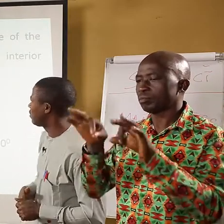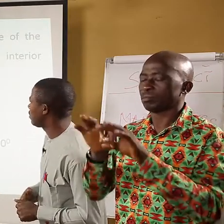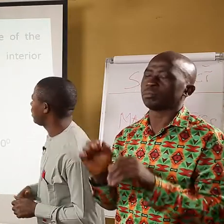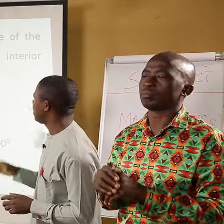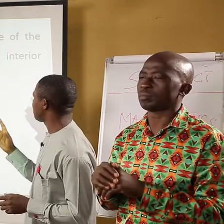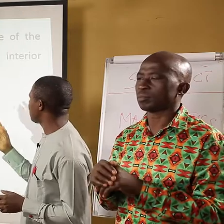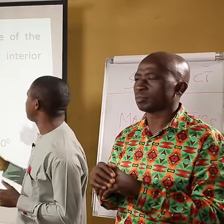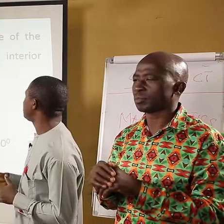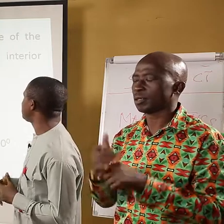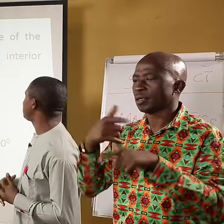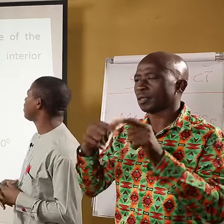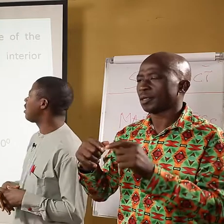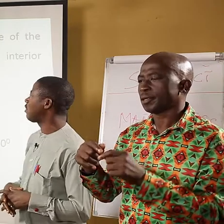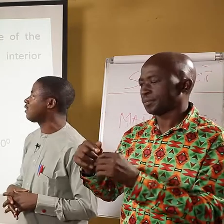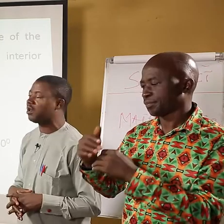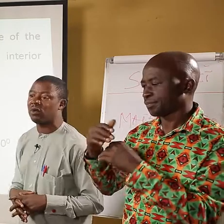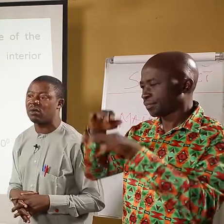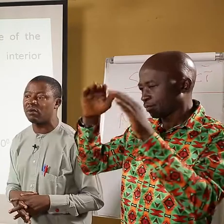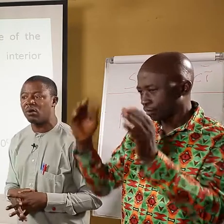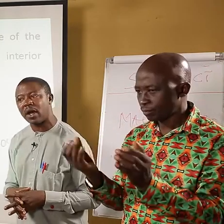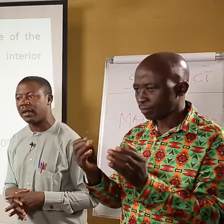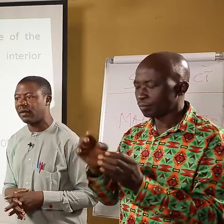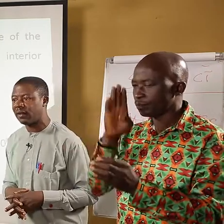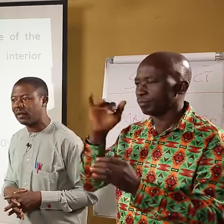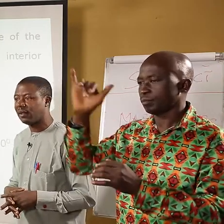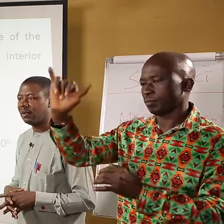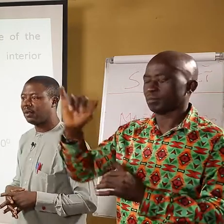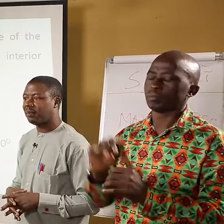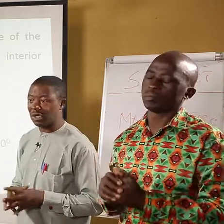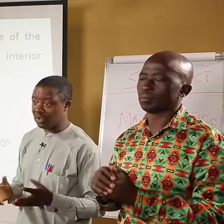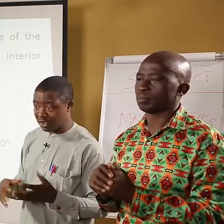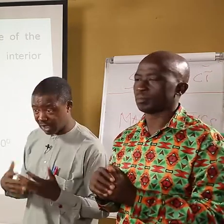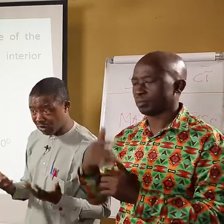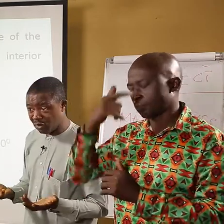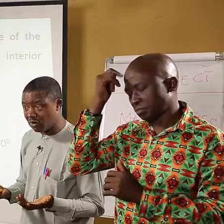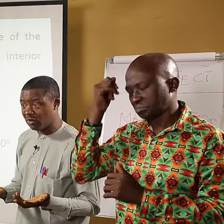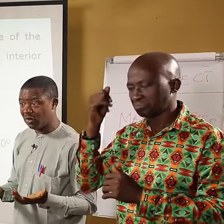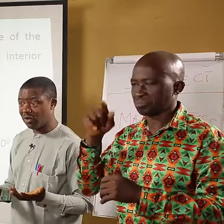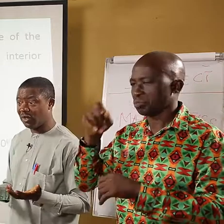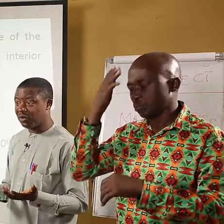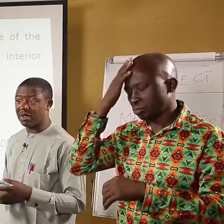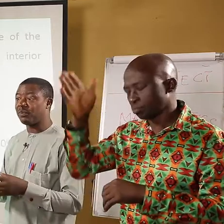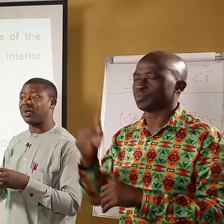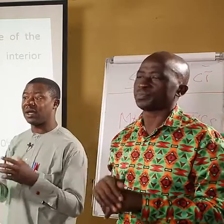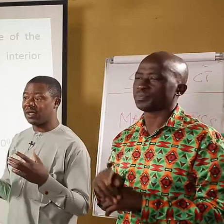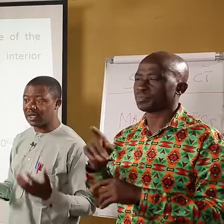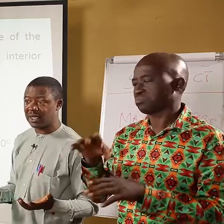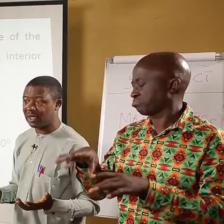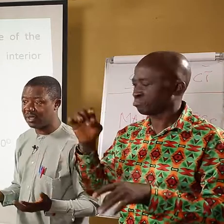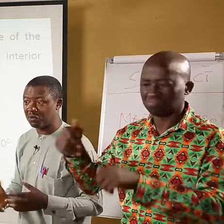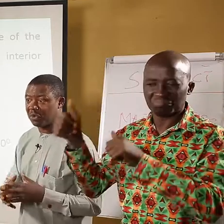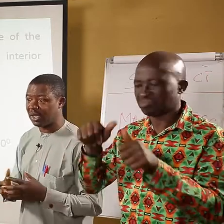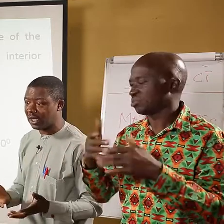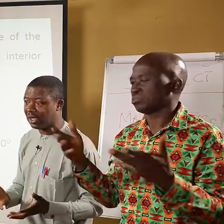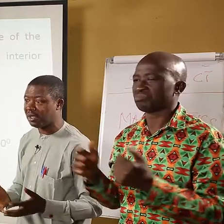some values. Let the size of each exterior angle of the polygon be y, because it's an unknown. You can pick any